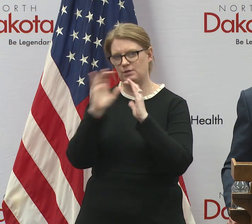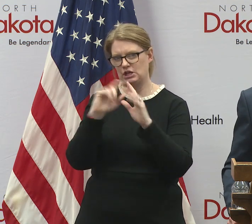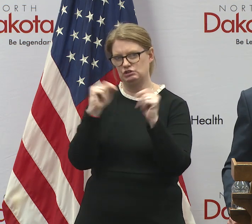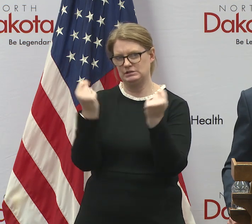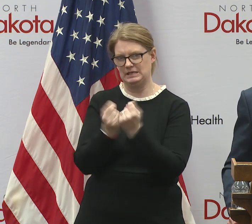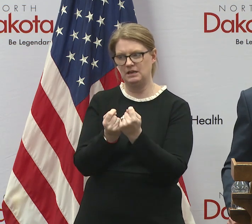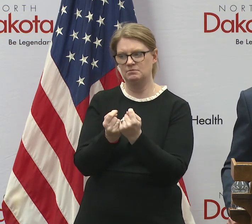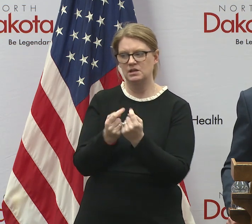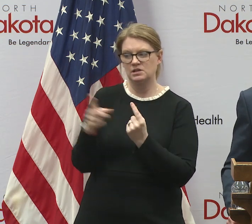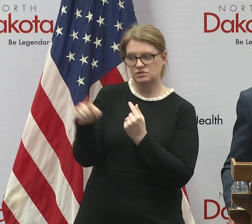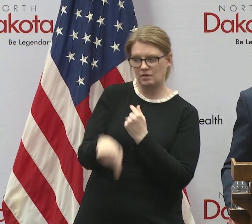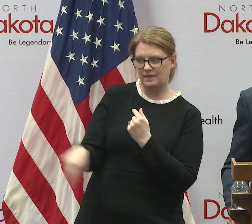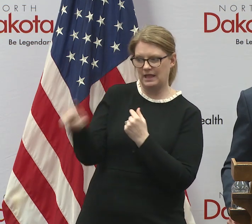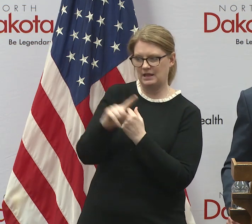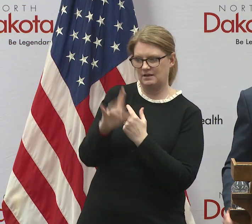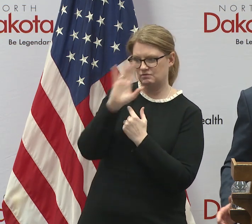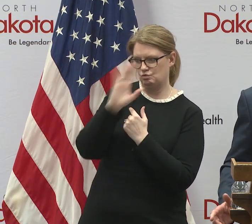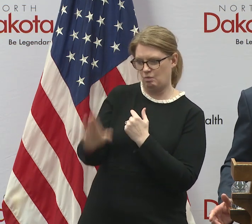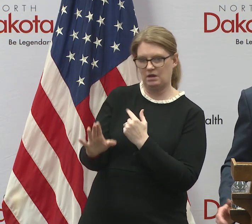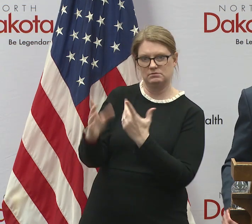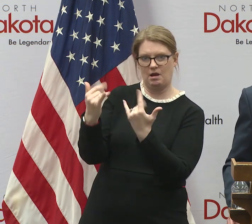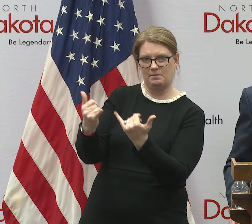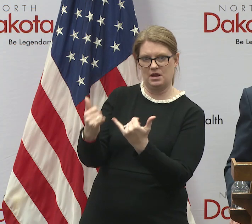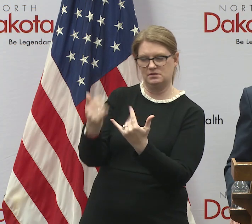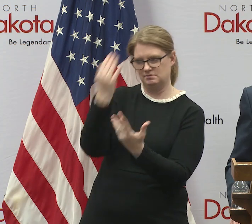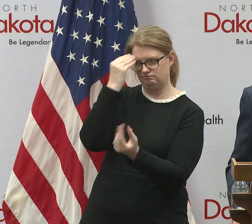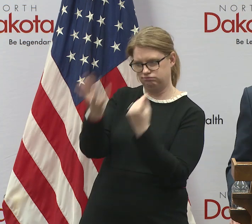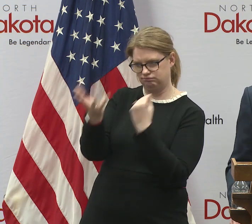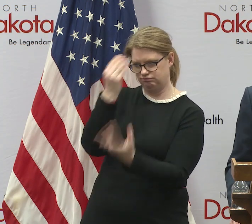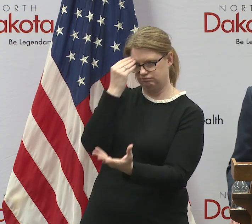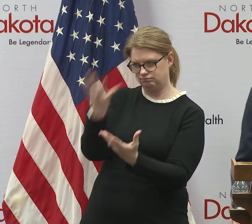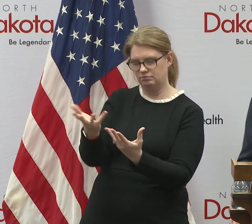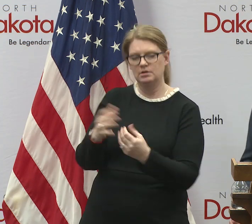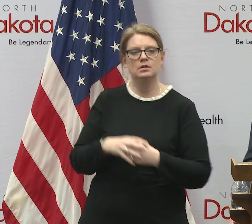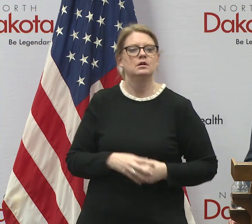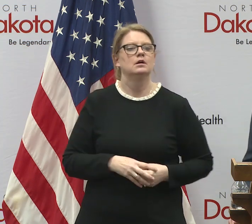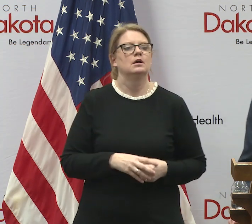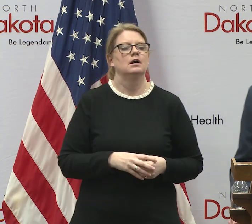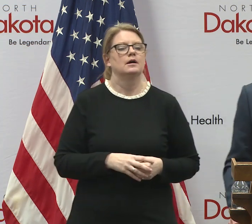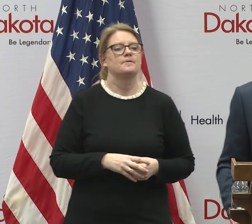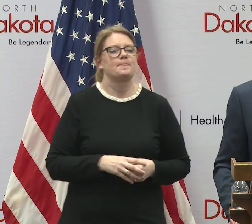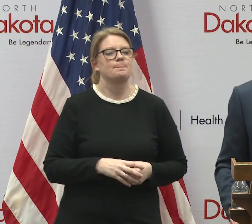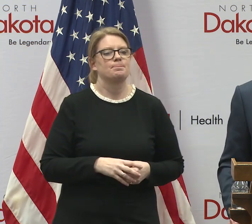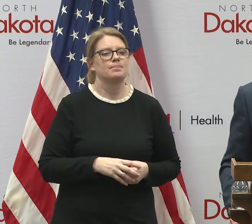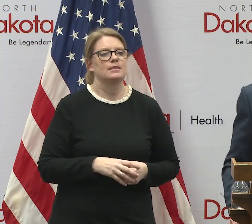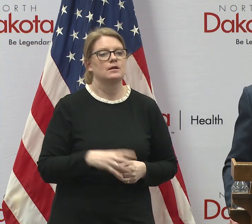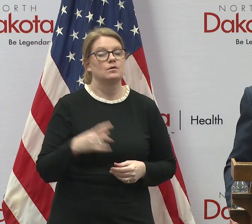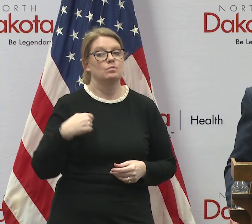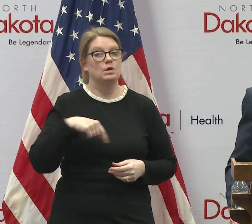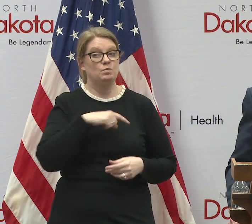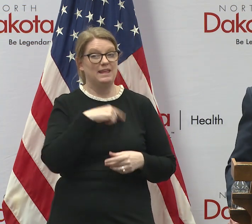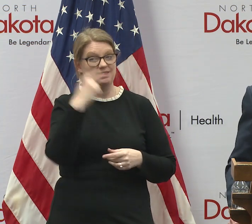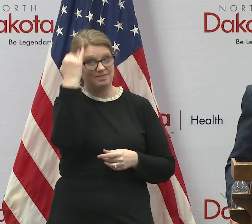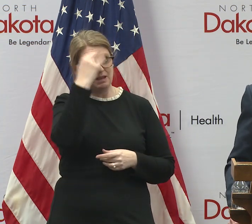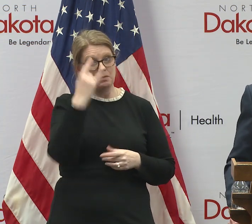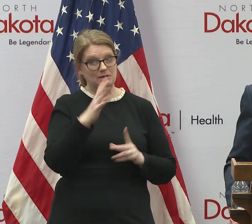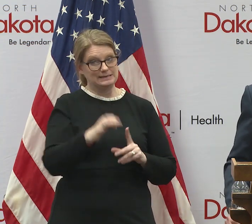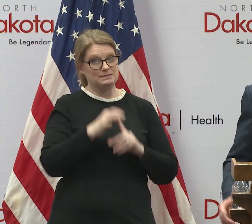that they can get direct updates as they're coming due. Your second part of your question, Dave, was would we consider a special